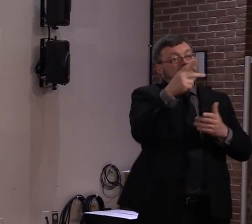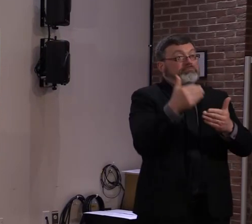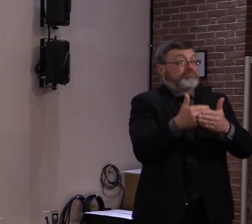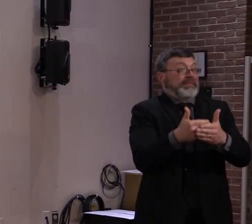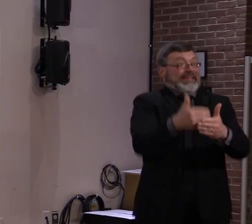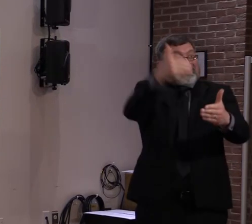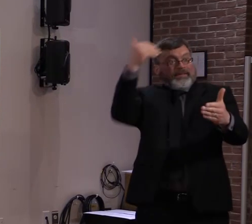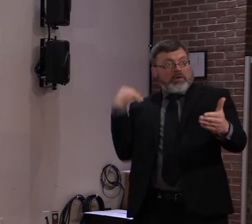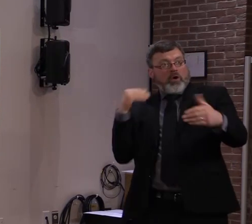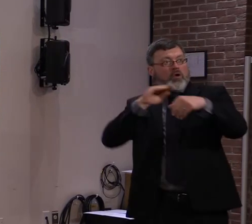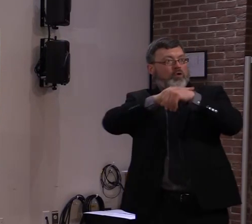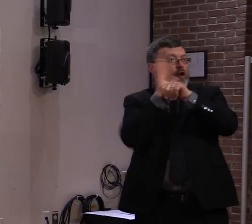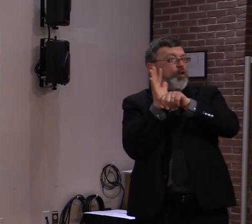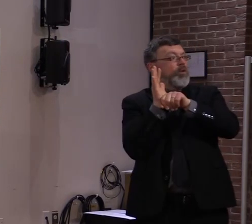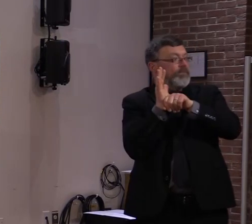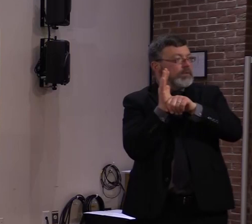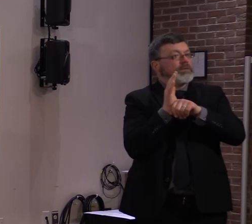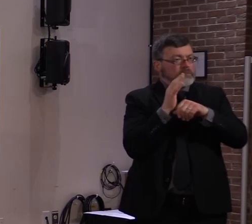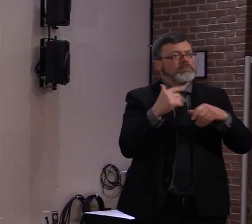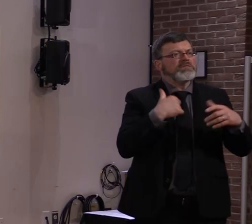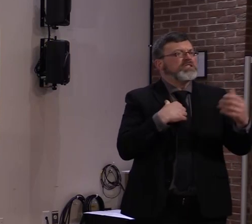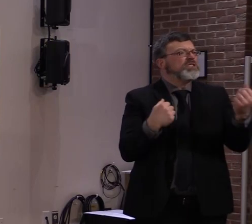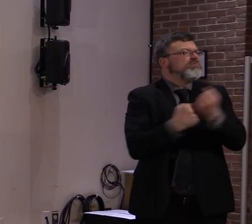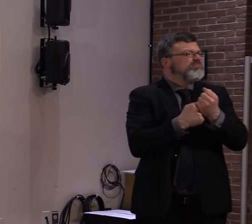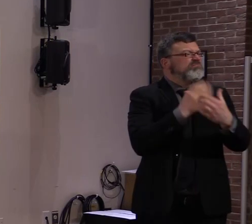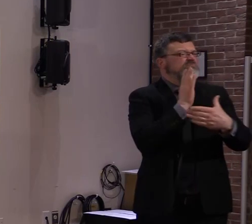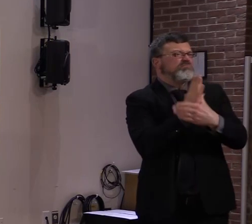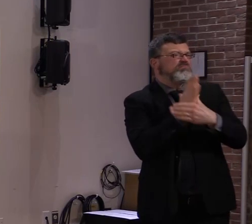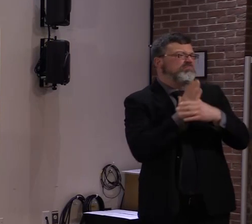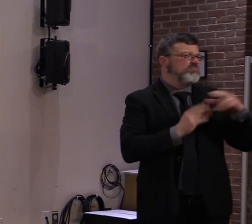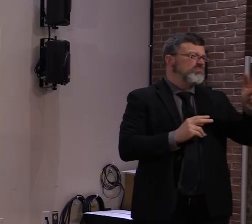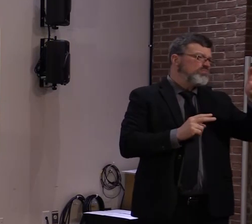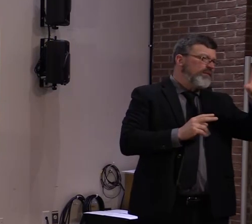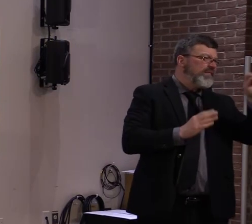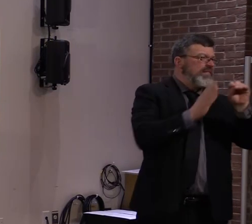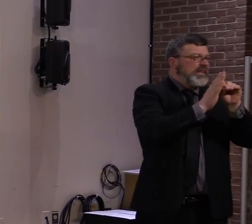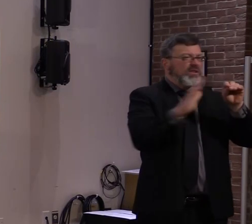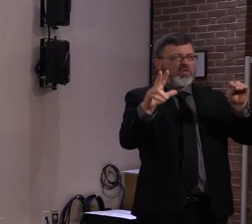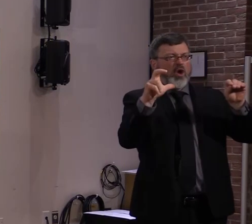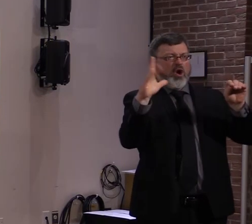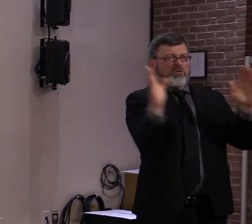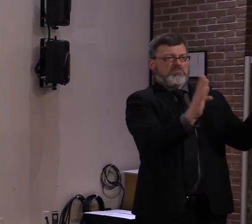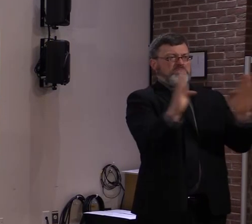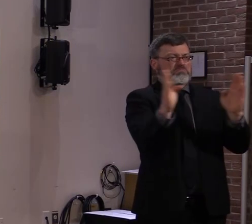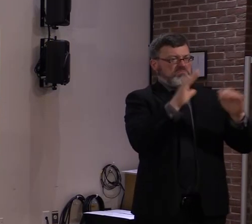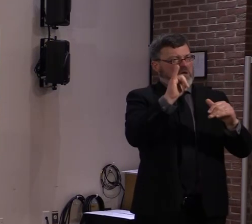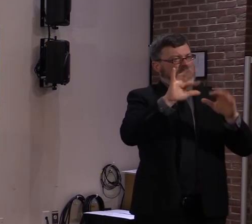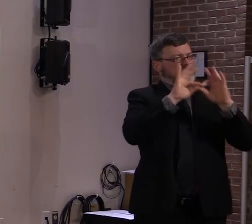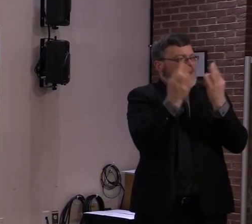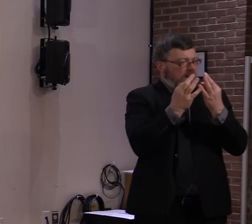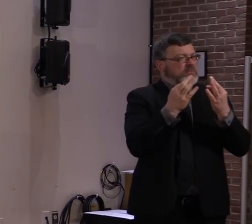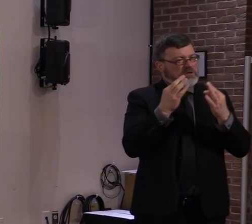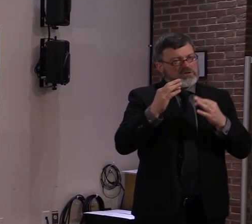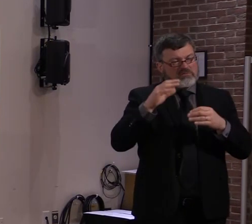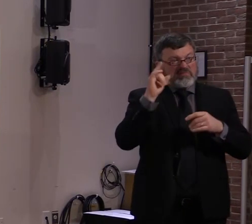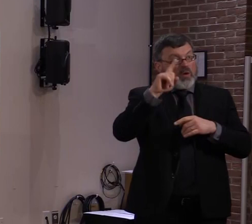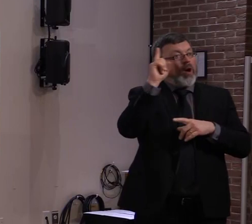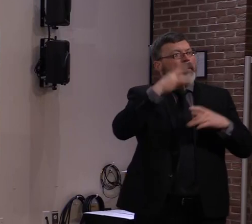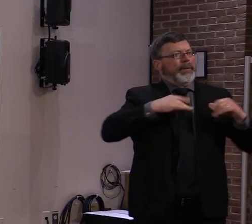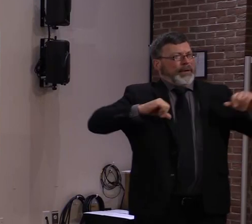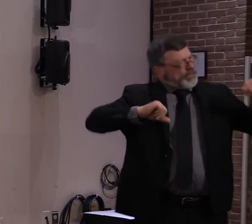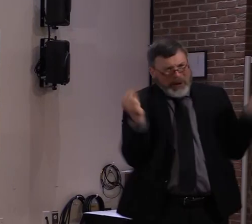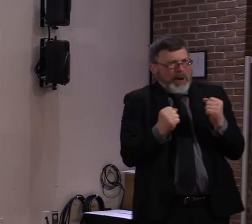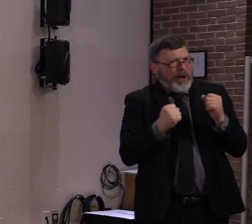temporarily housing Vermonters experiencing homelessness. To give you some context, on the coldest pre-pandemic nights